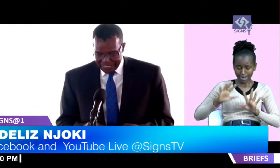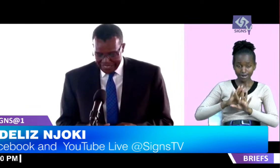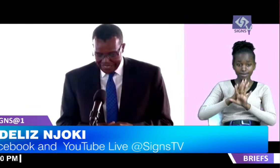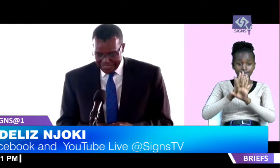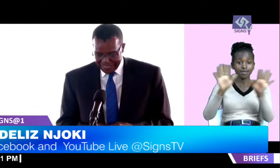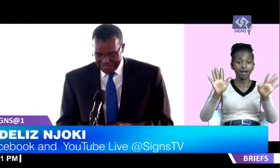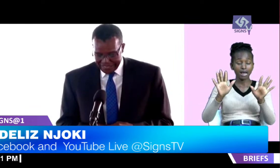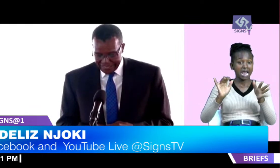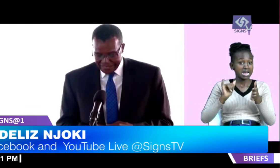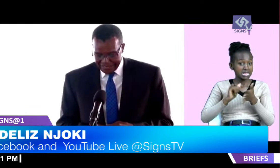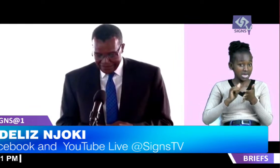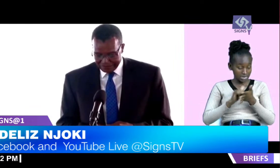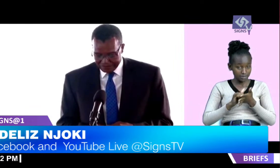Excellency, that the